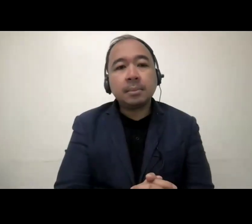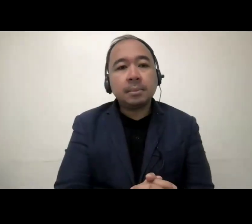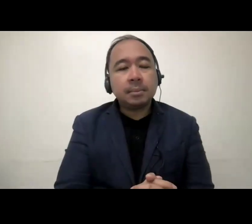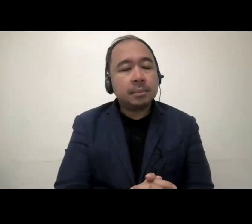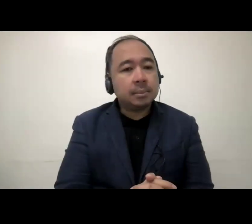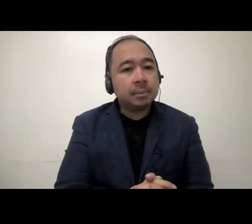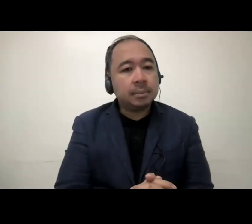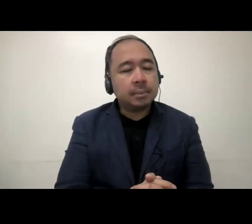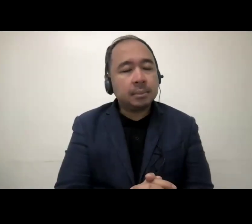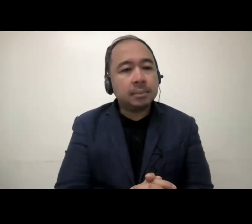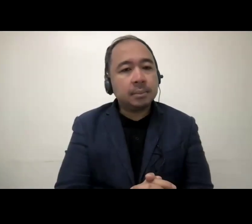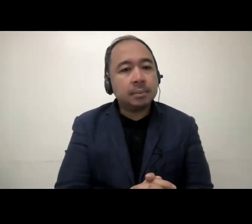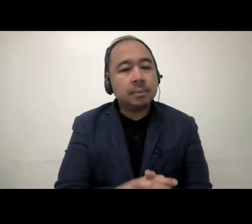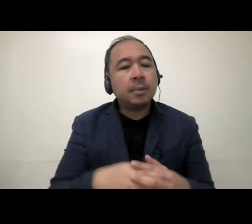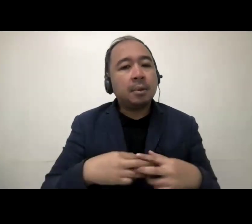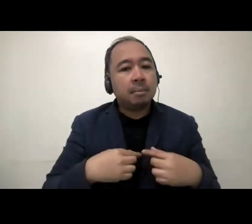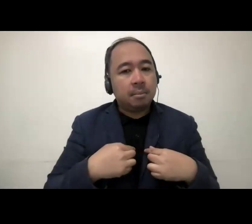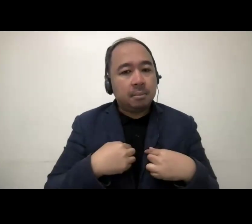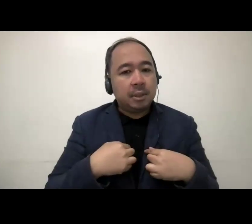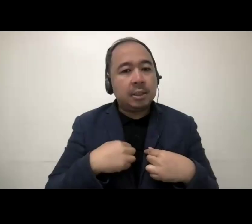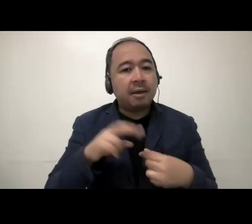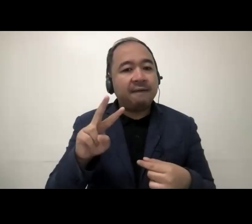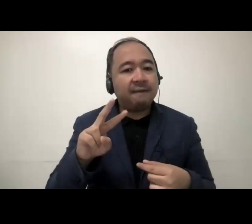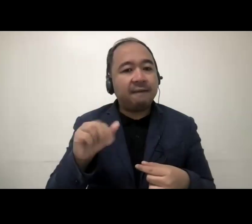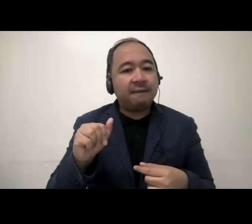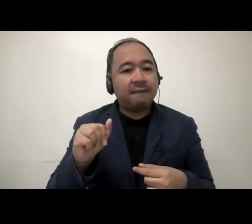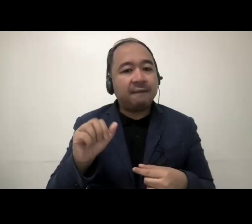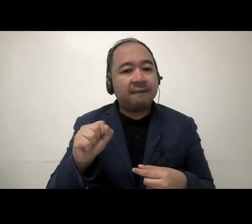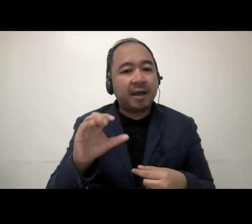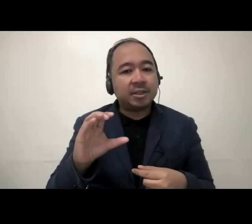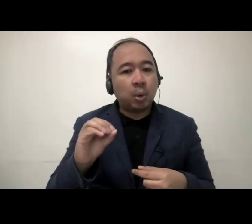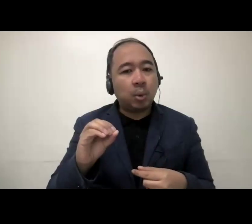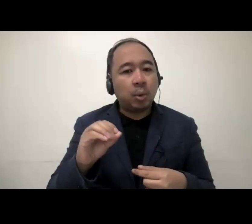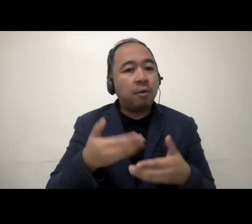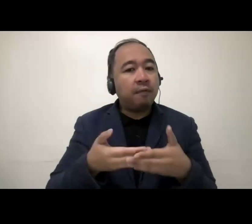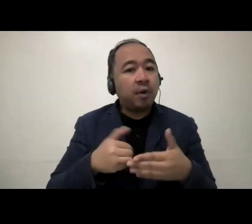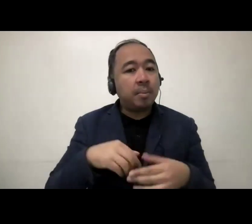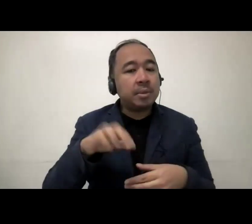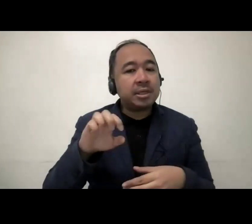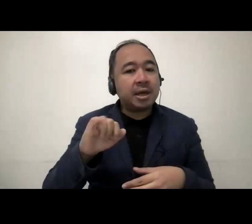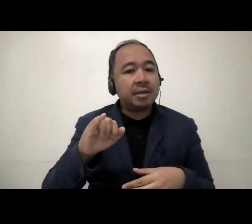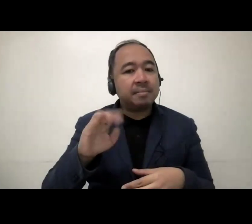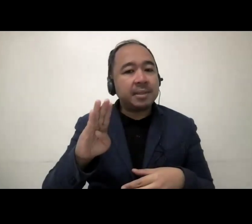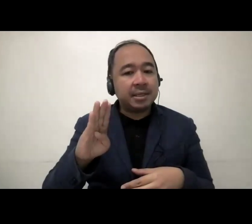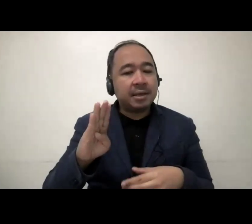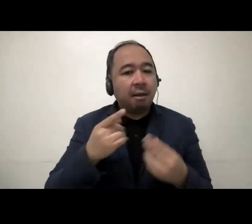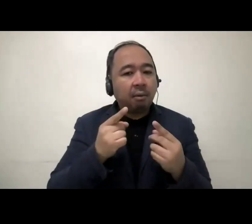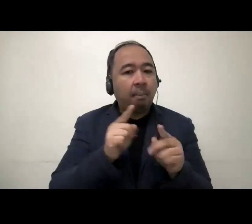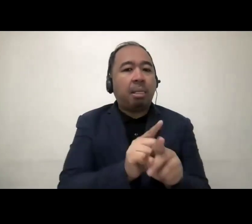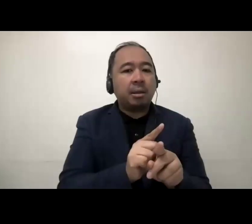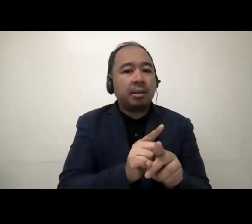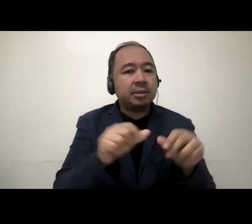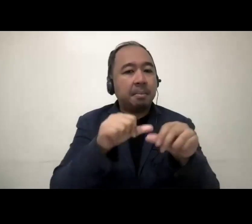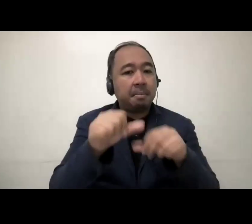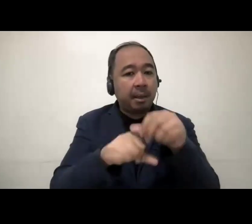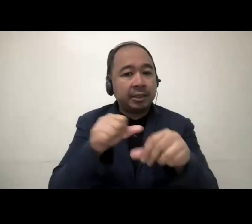I'm Vasco from the EIB complaints mechanism. Just wanted to offer a bit of reflection on this point of access to the mechanisms, because I see it is